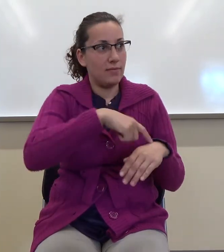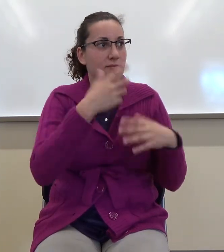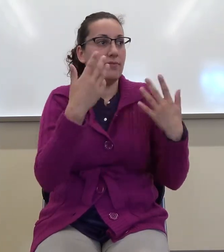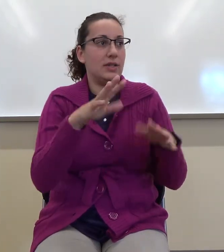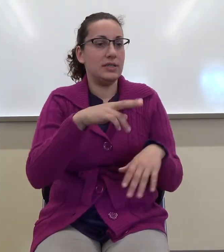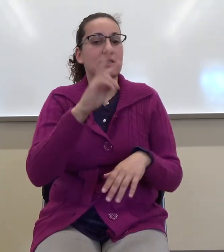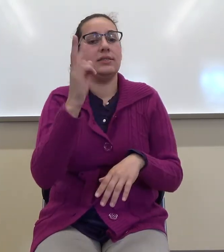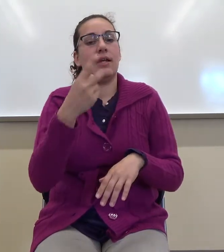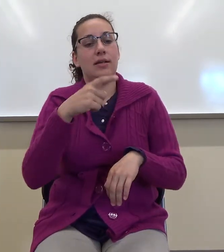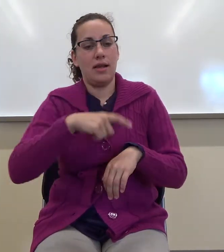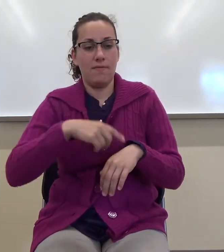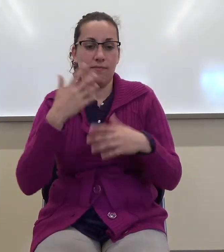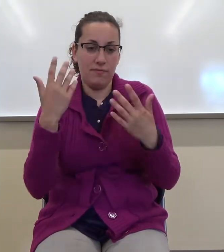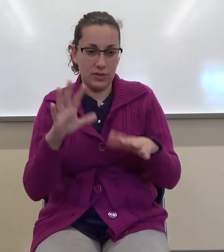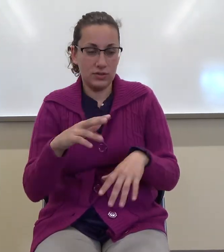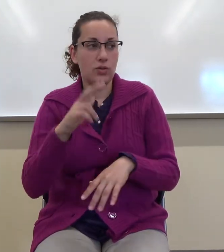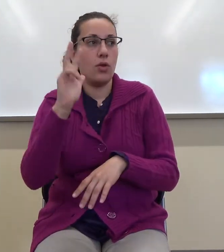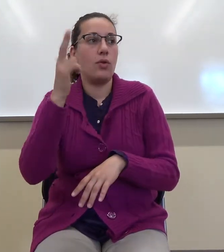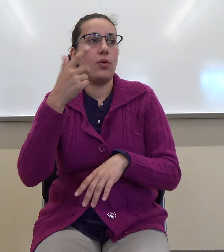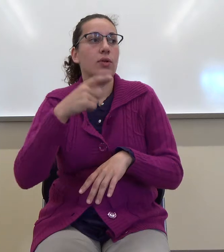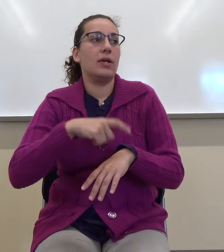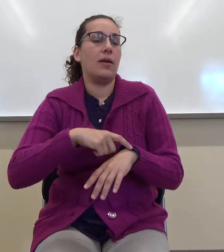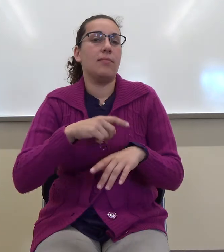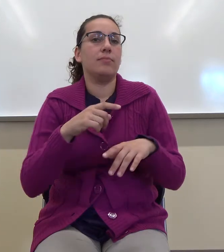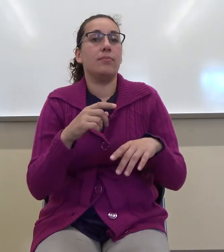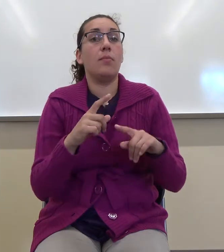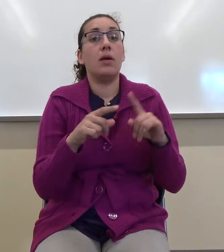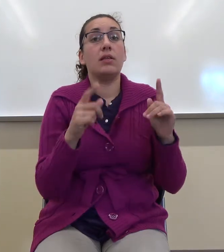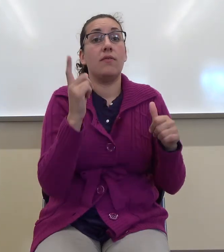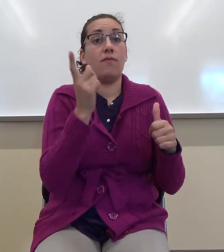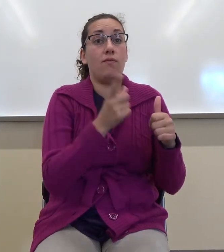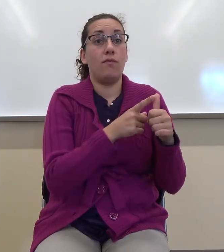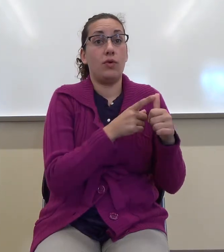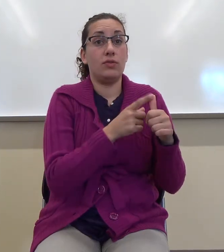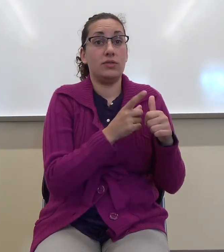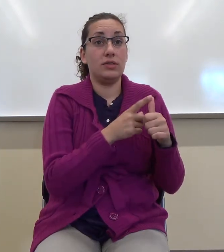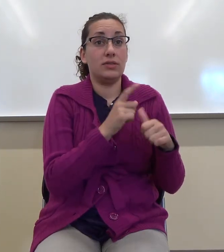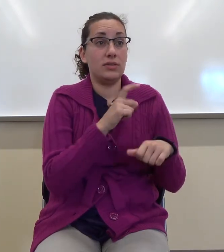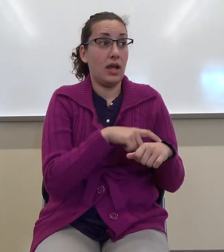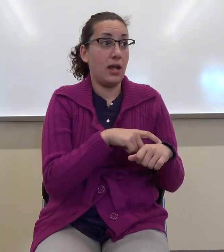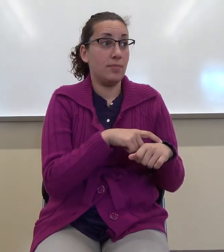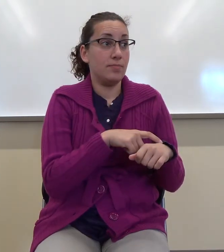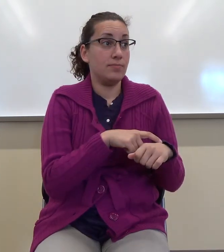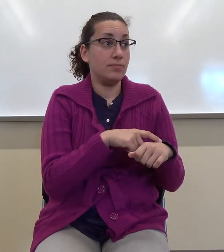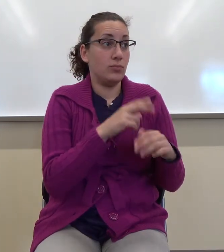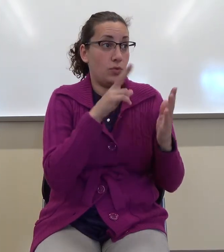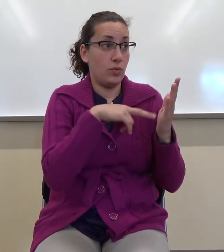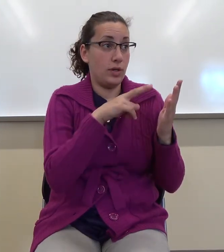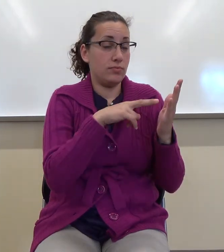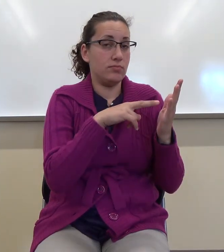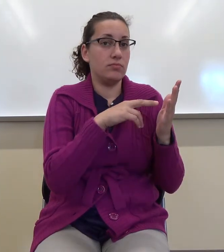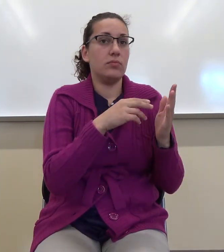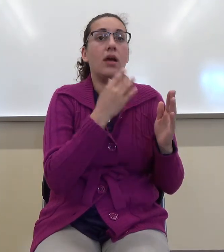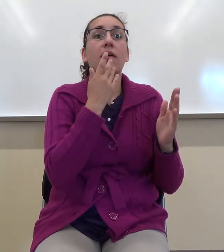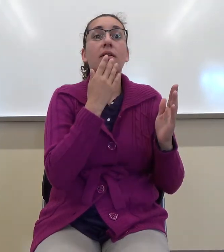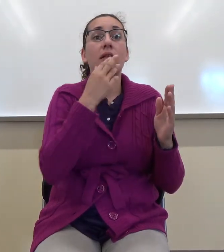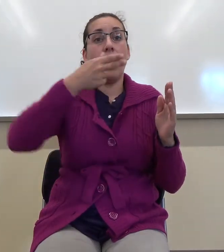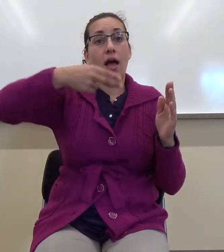what it says. On the first read through, read and highlight the title. That's something that I've